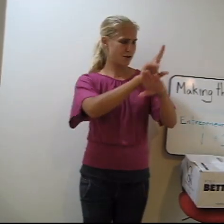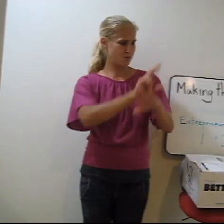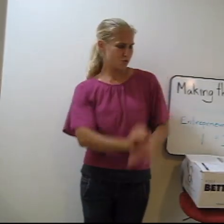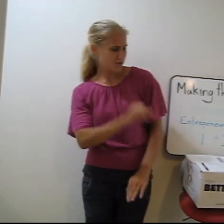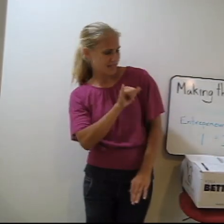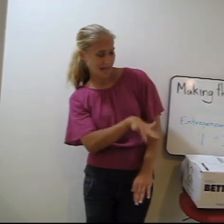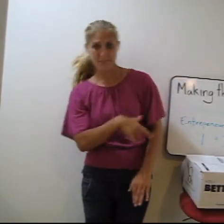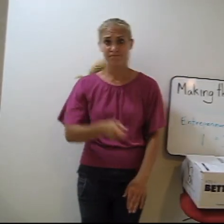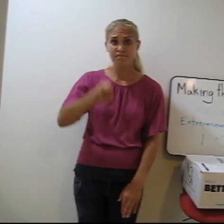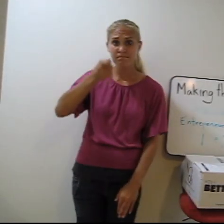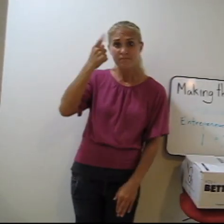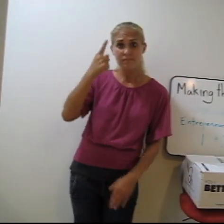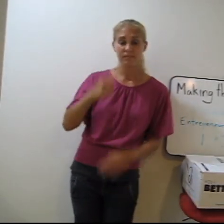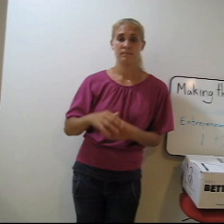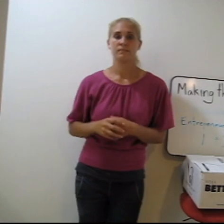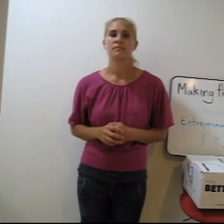that make sense?